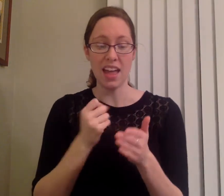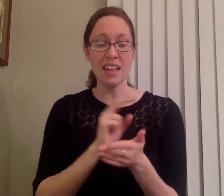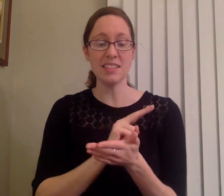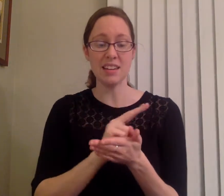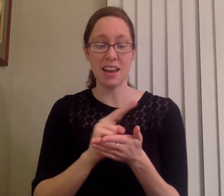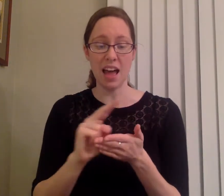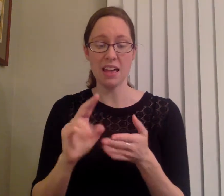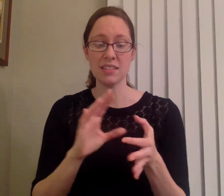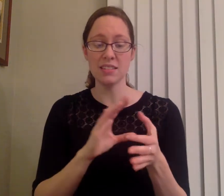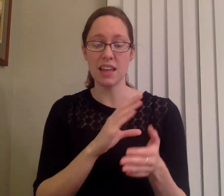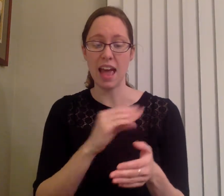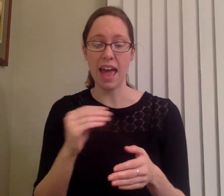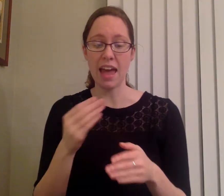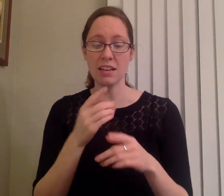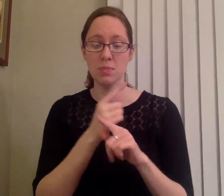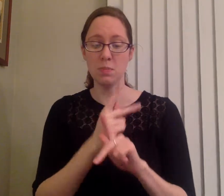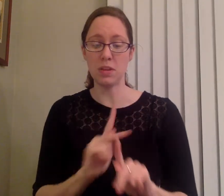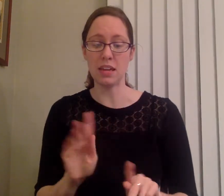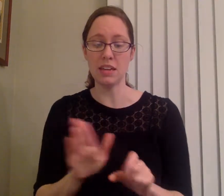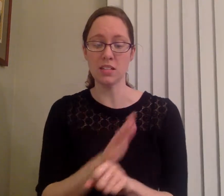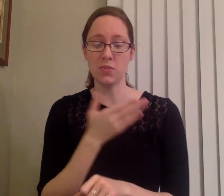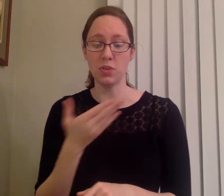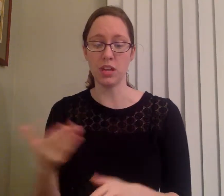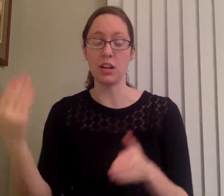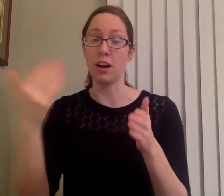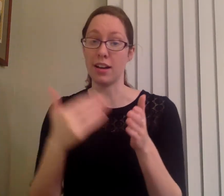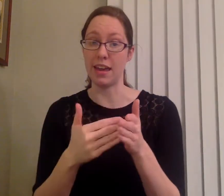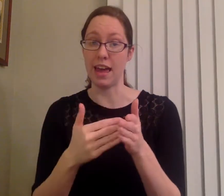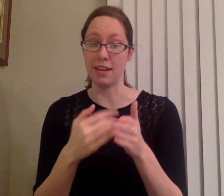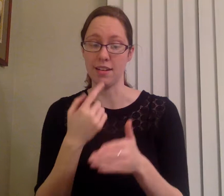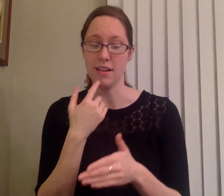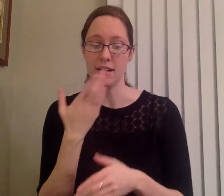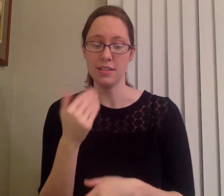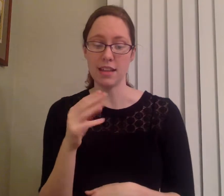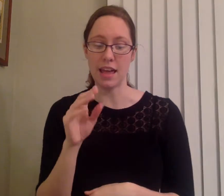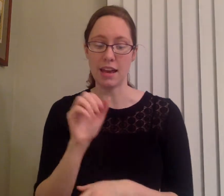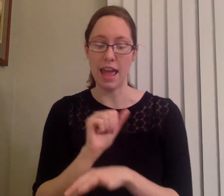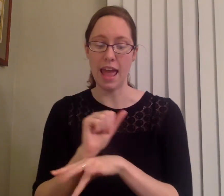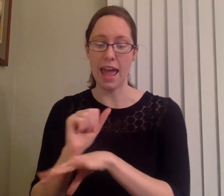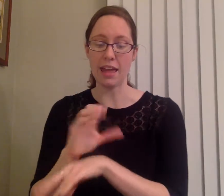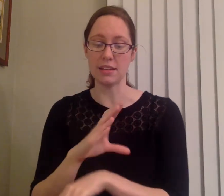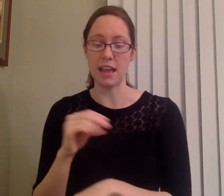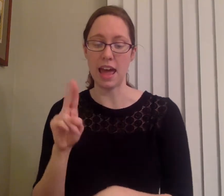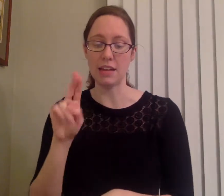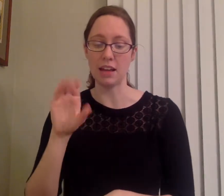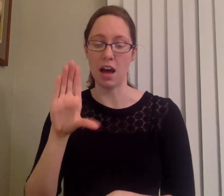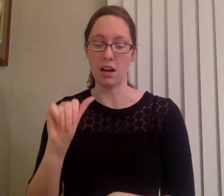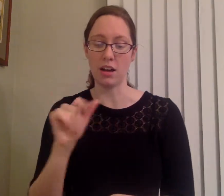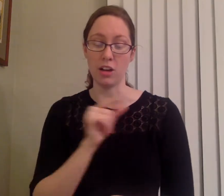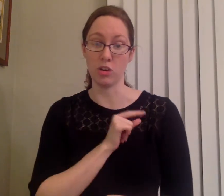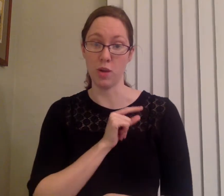It's nice and peaceful here again, said Aunt and Uncle